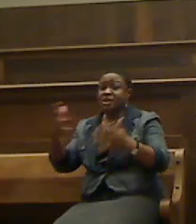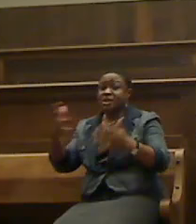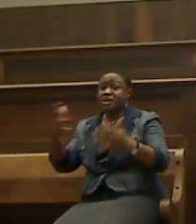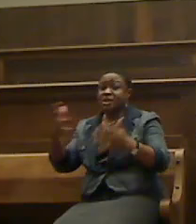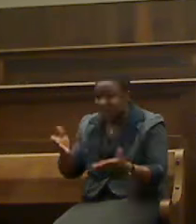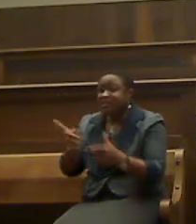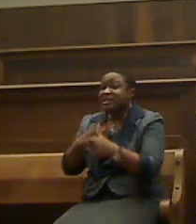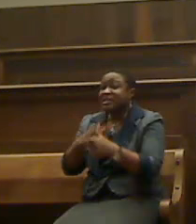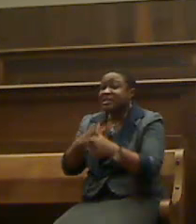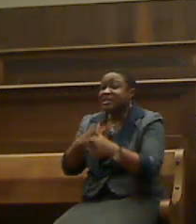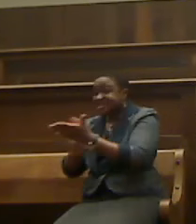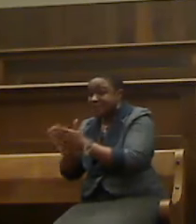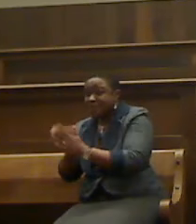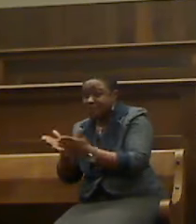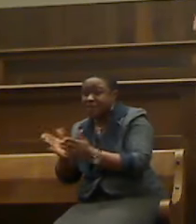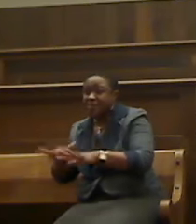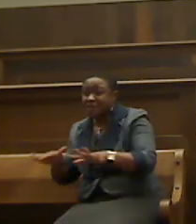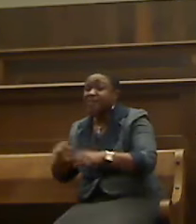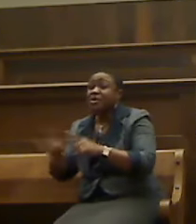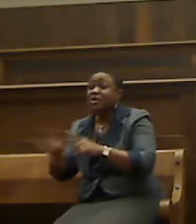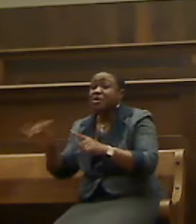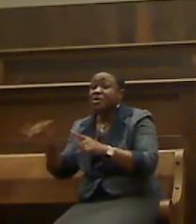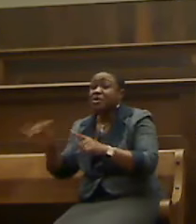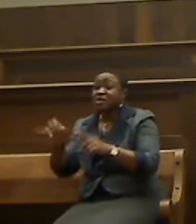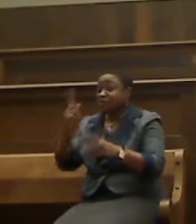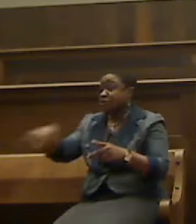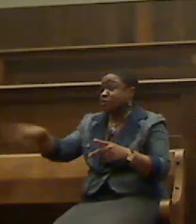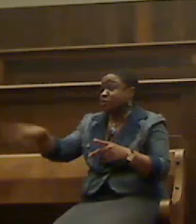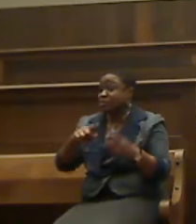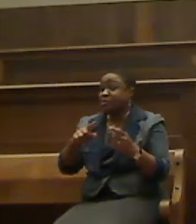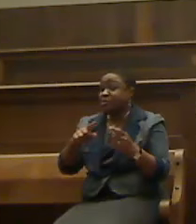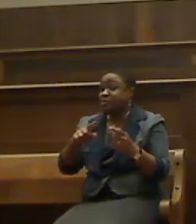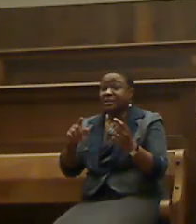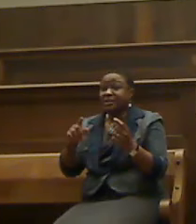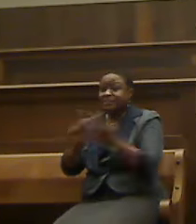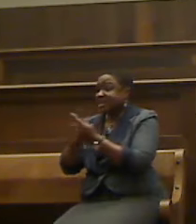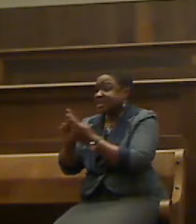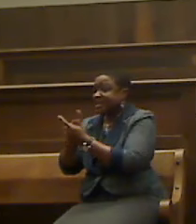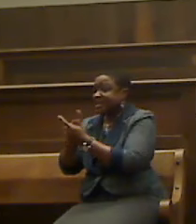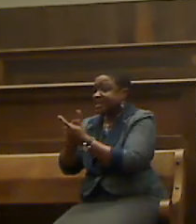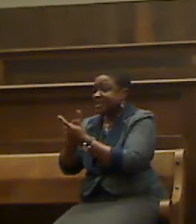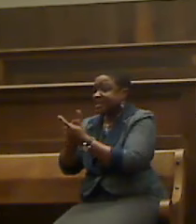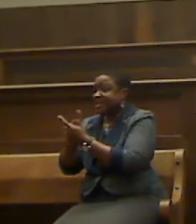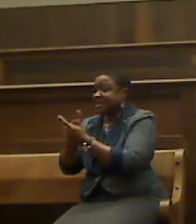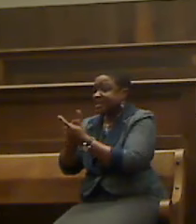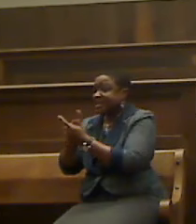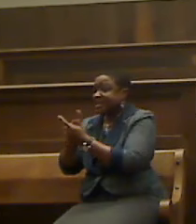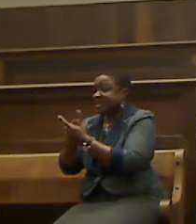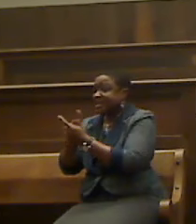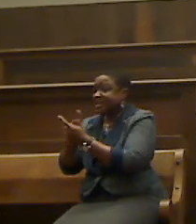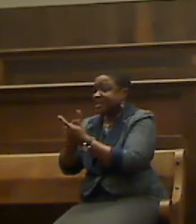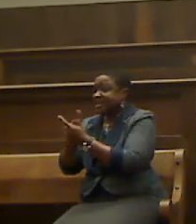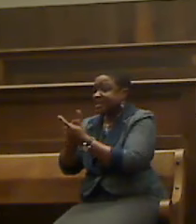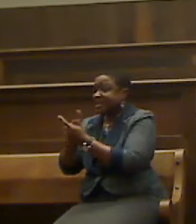can sign books, but also there's an opportunity for you to meet. Do you want to do any meeting for GM Free DC?